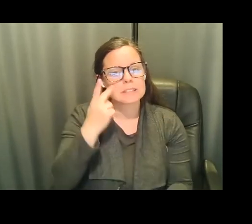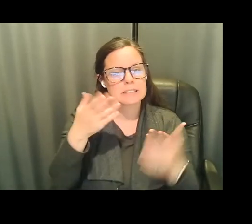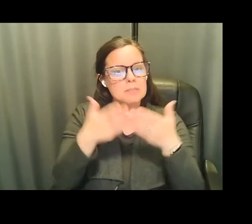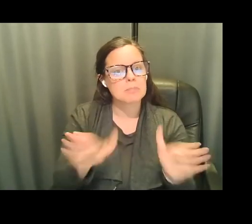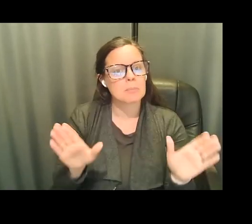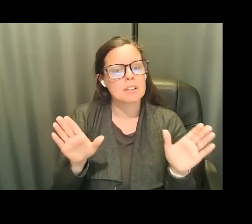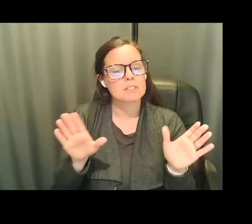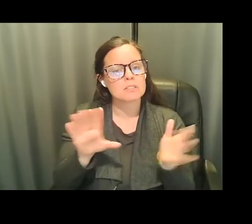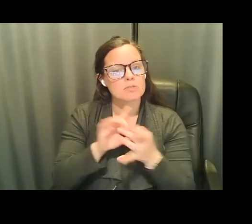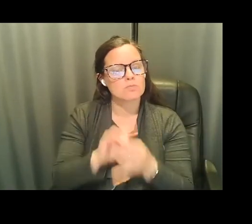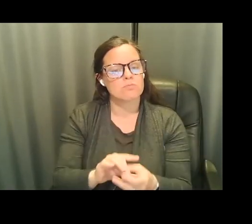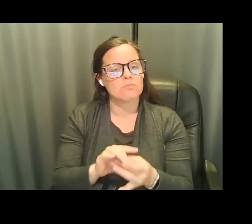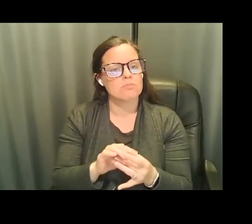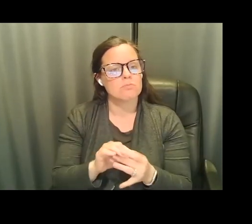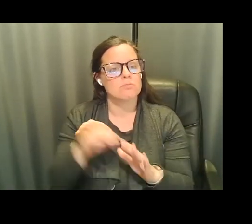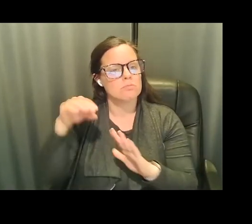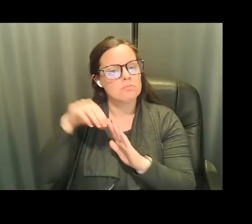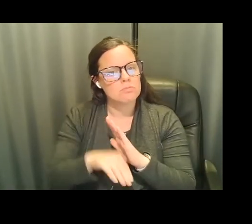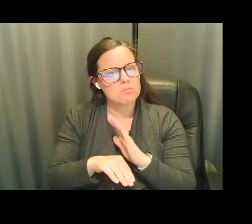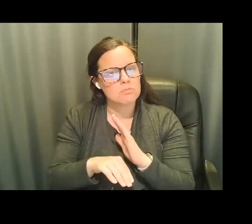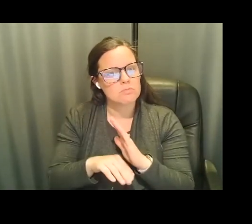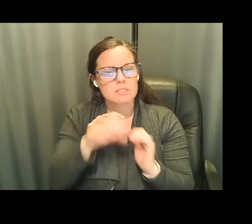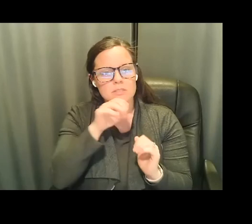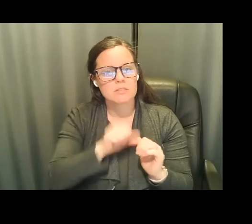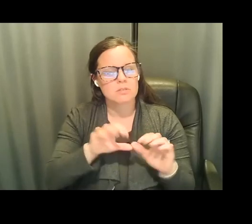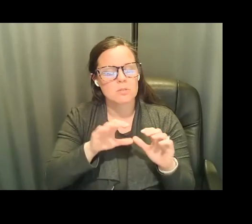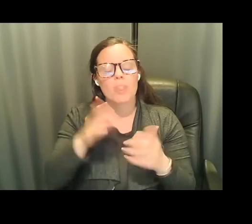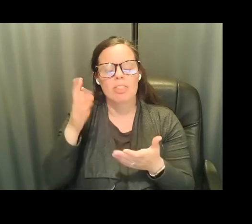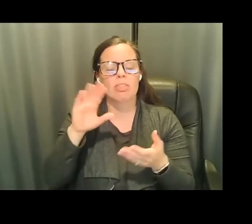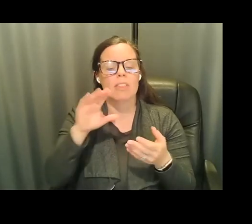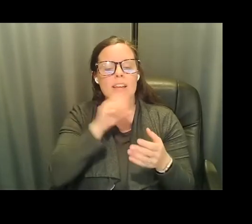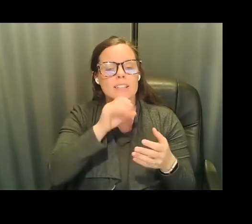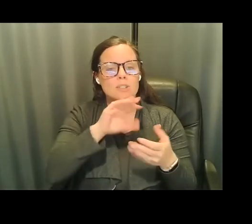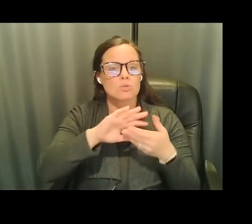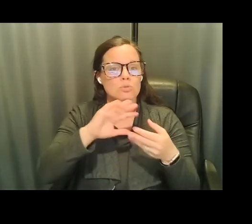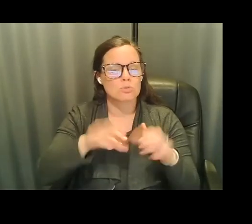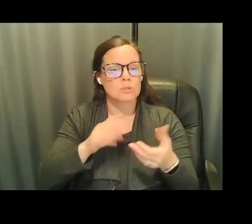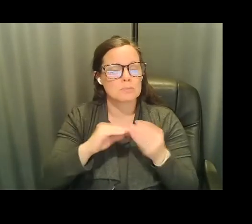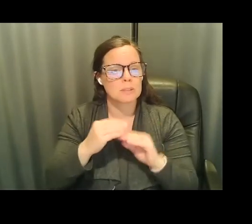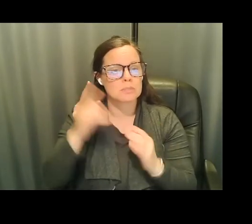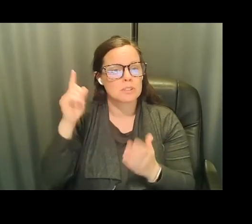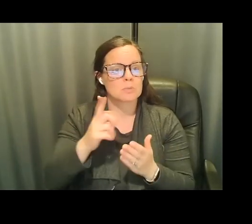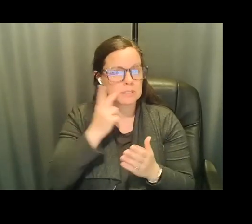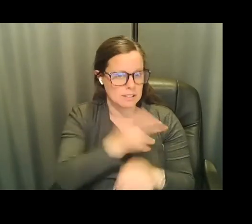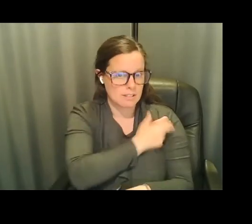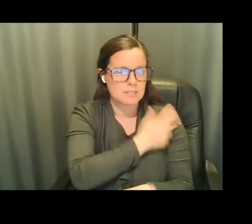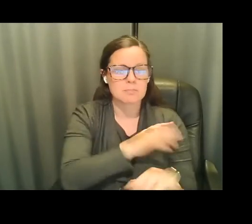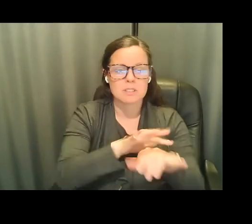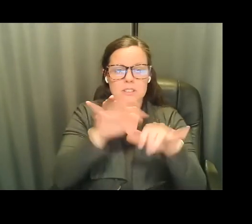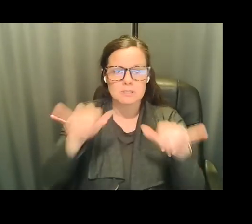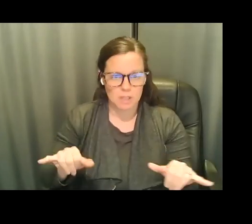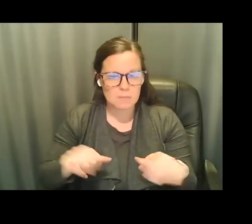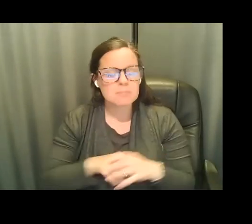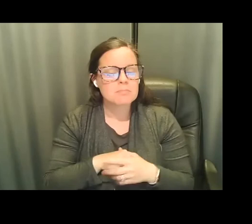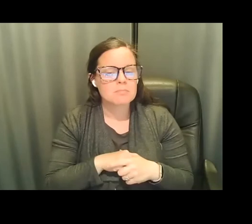of overall decline in the age group of patients is what we see in the hospitals as well. I would say that